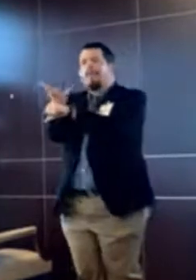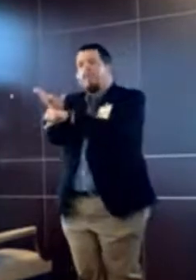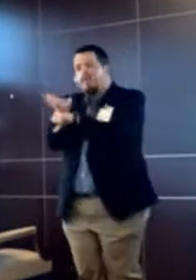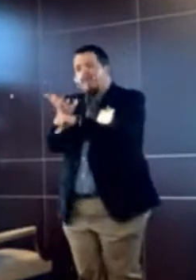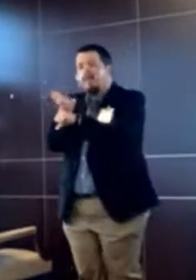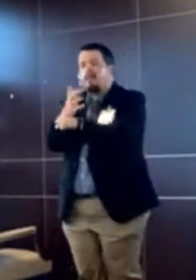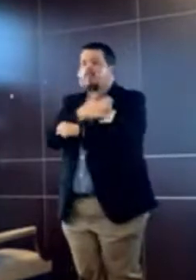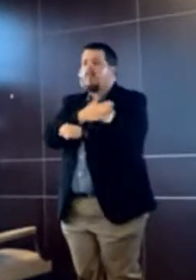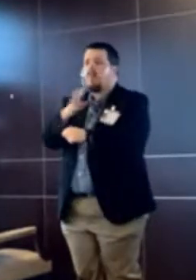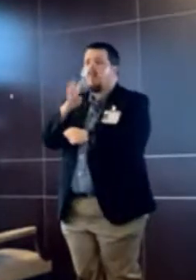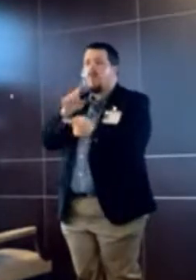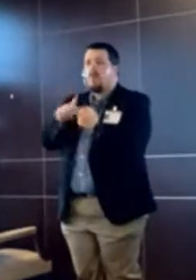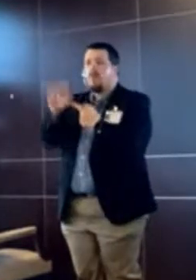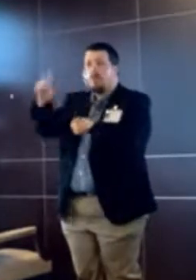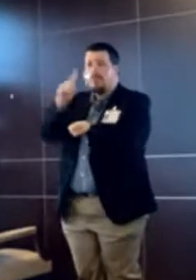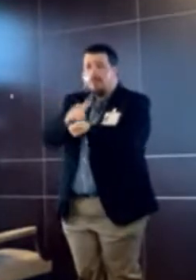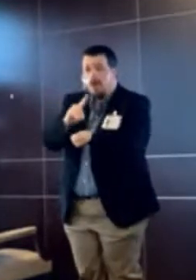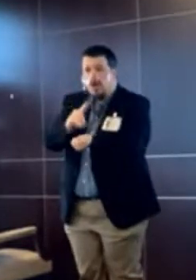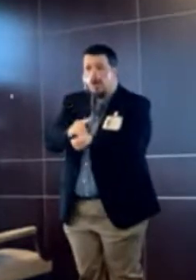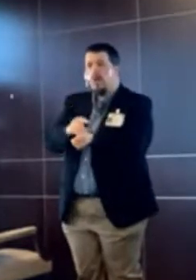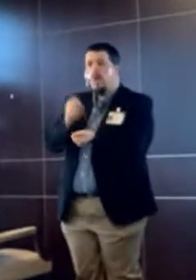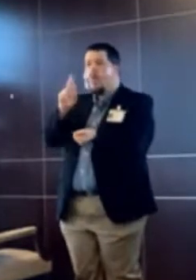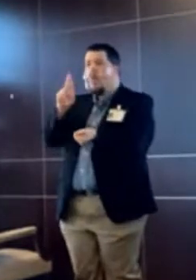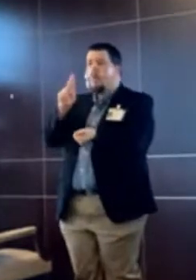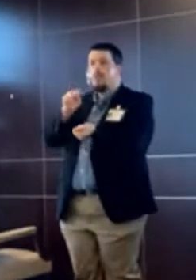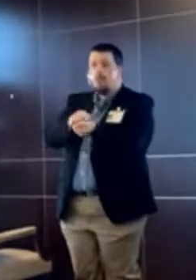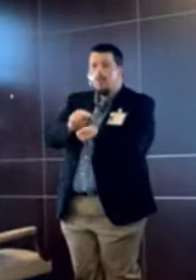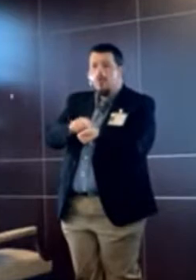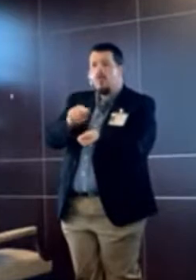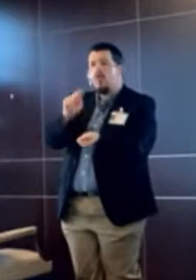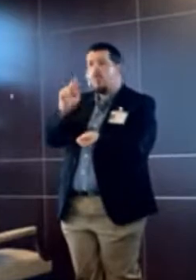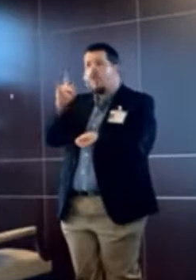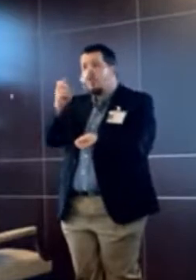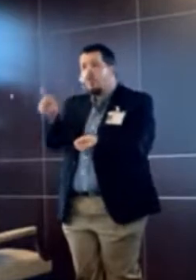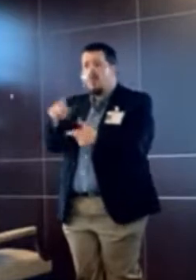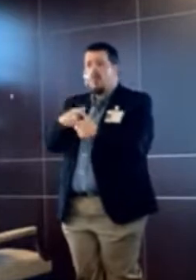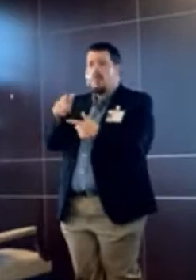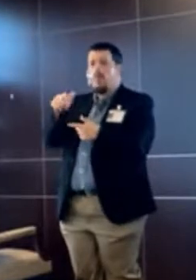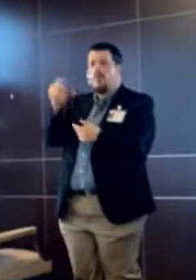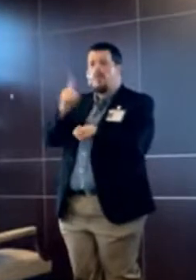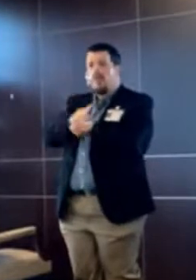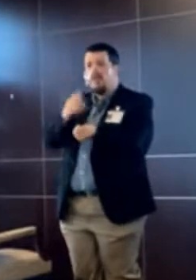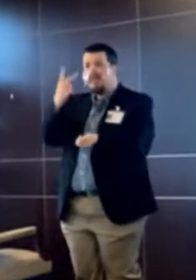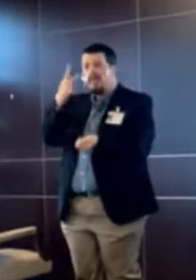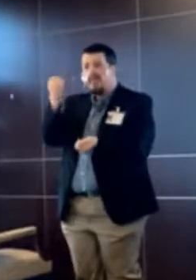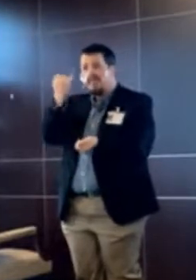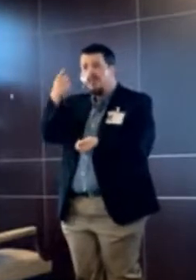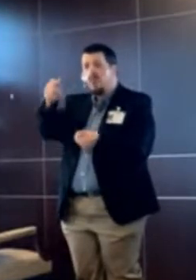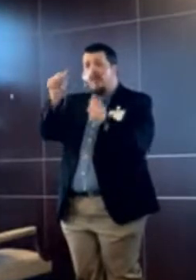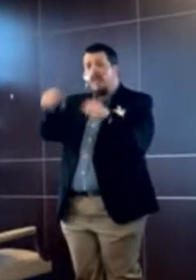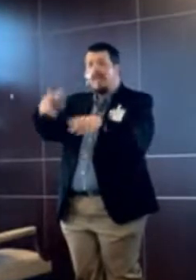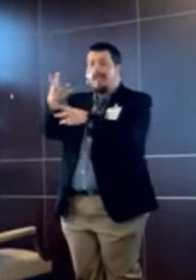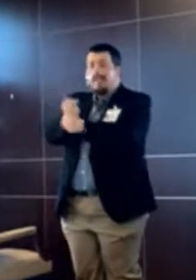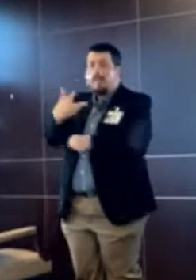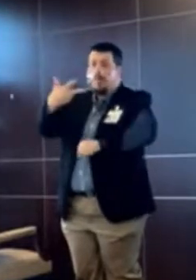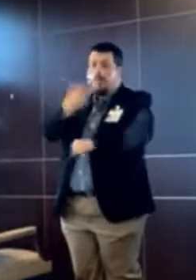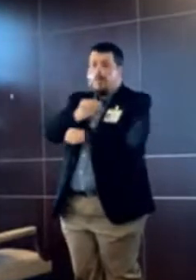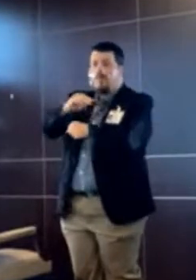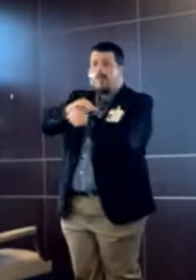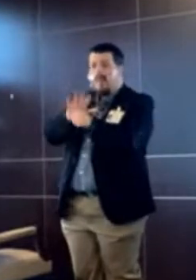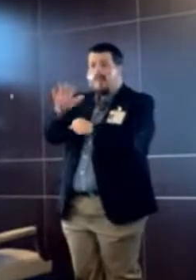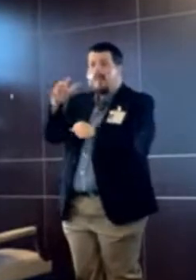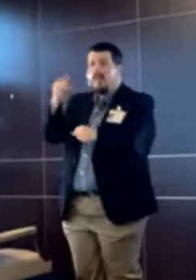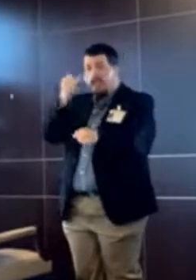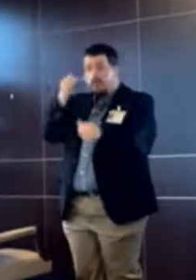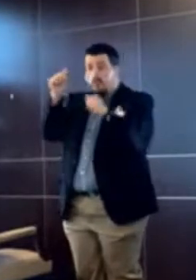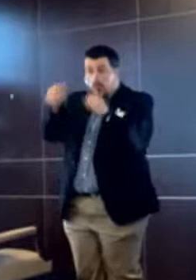to please talk to your trusted physician, nurse practitioner, or physician's assistant to find out if you are eligible for the COVID-19 vaccine. And if